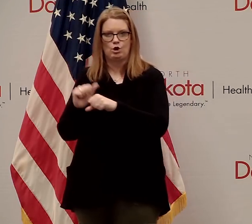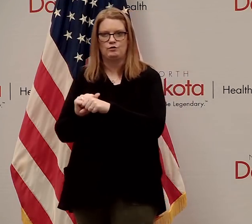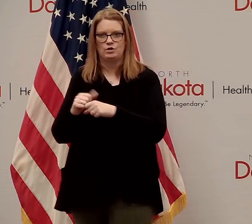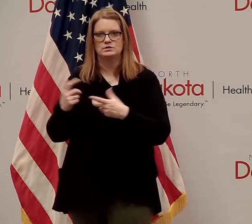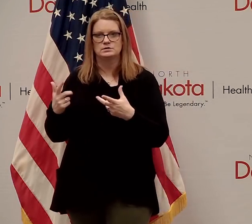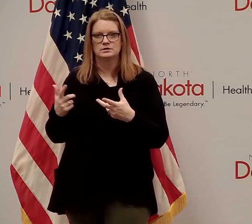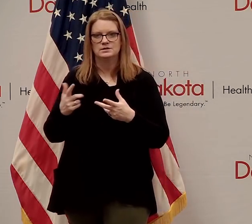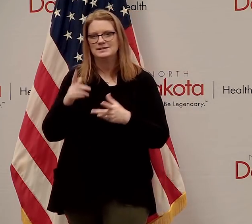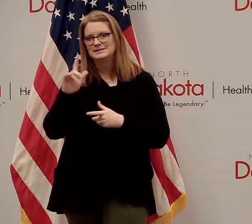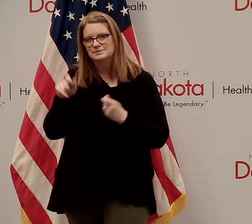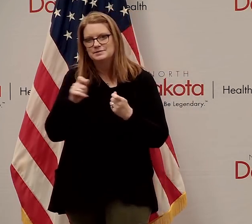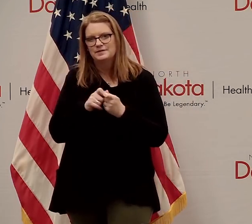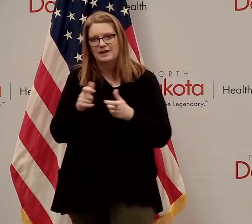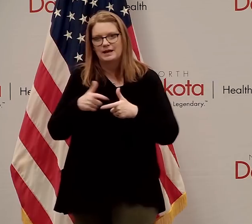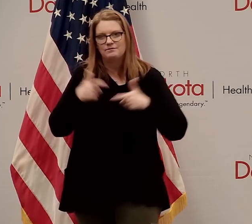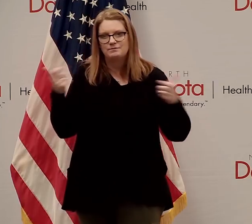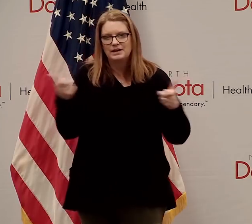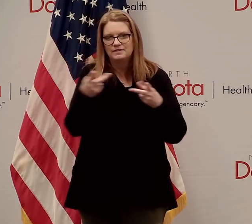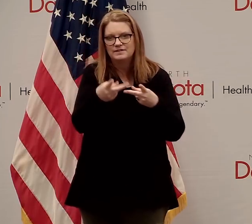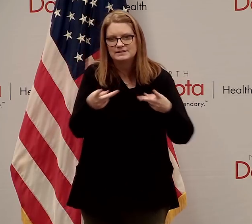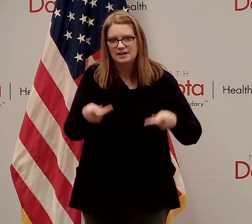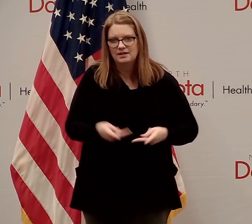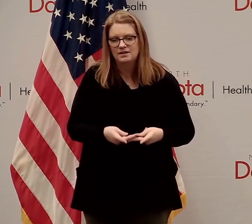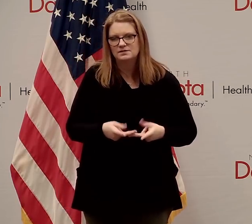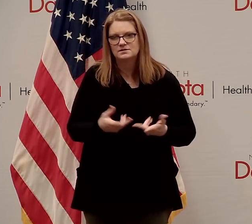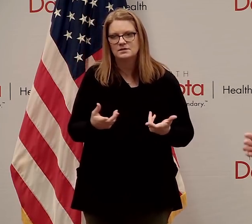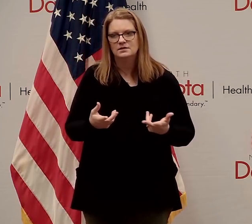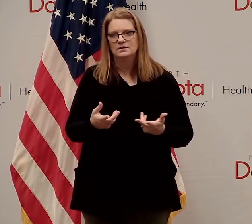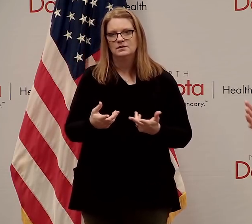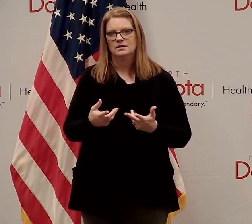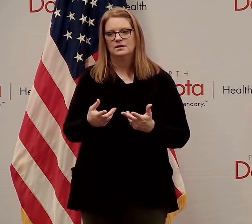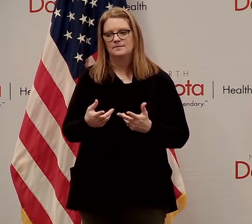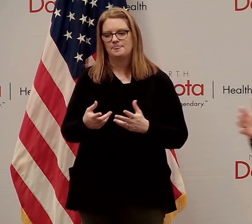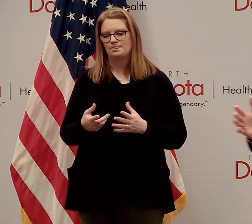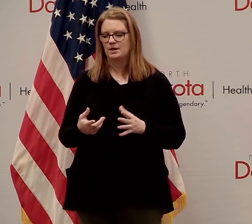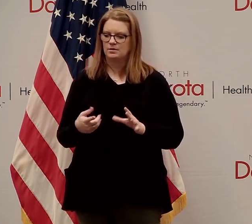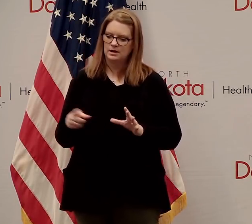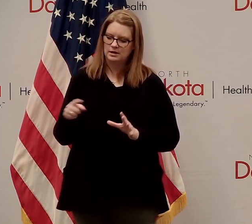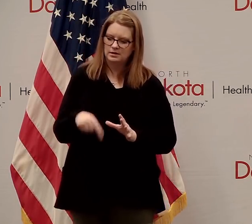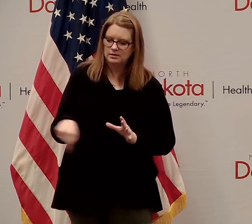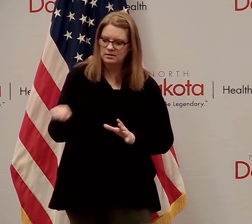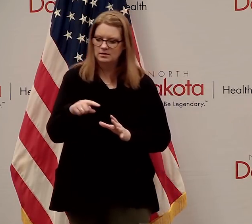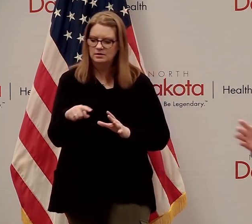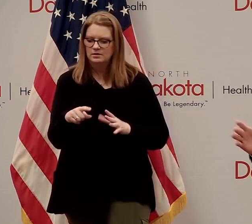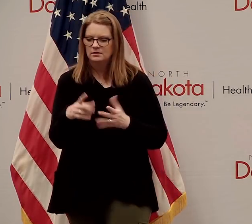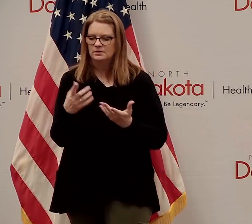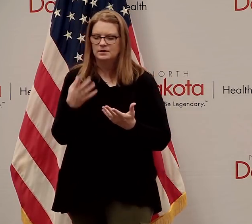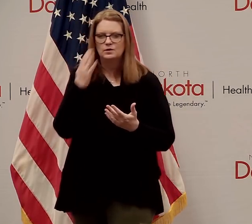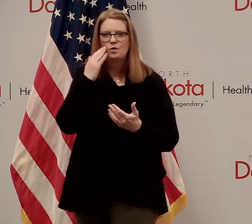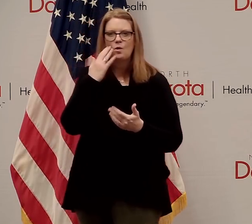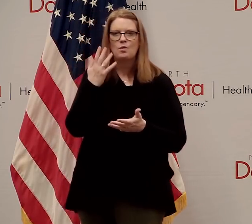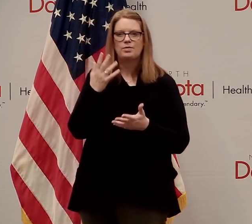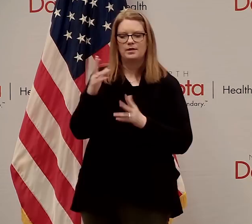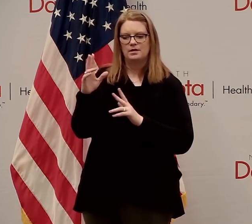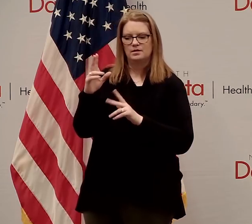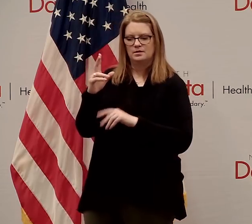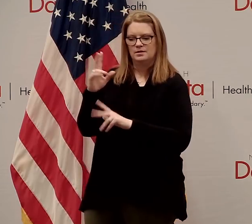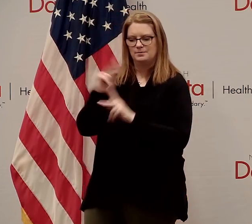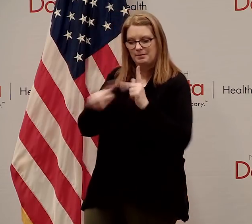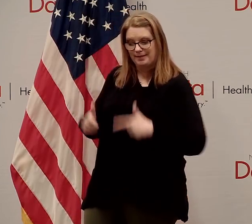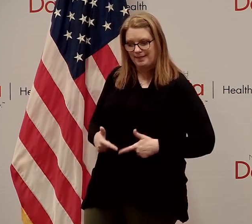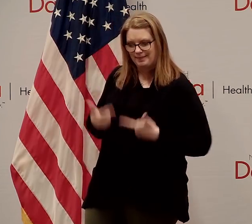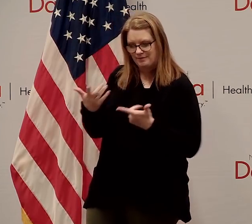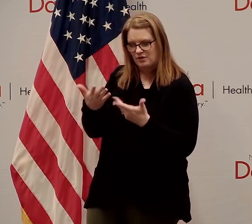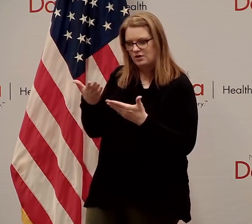larger facilities. You can't have residents, the residents are in separate pods or separate wings, but then if you